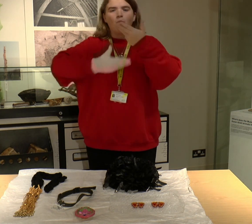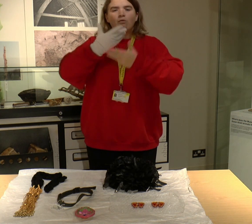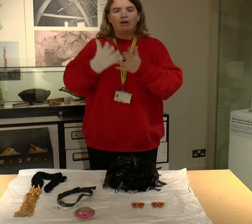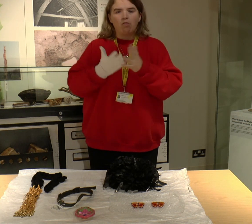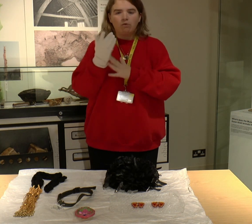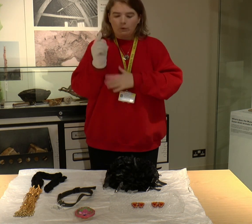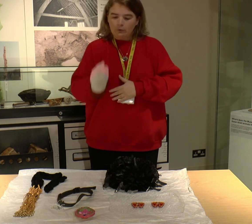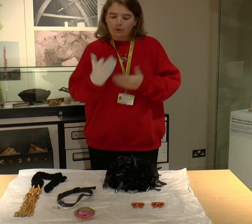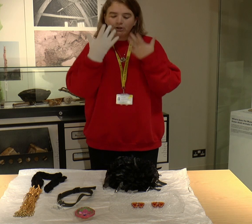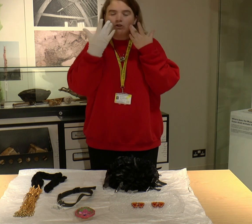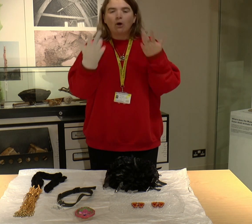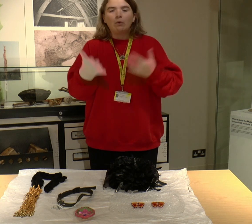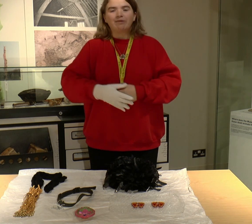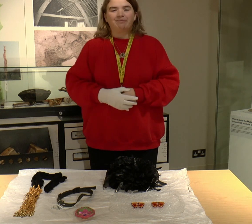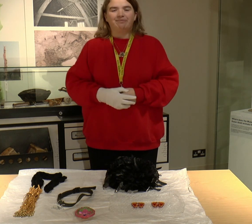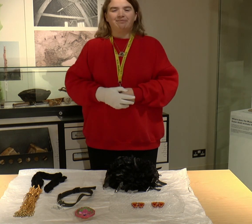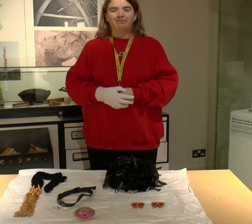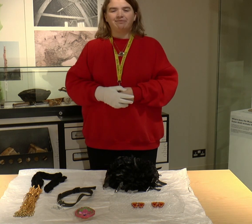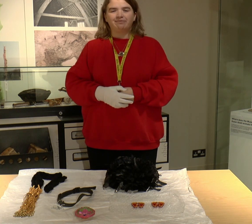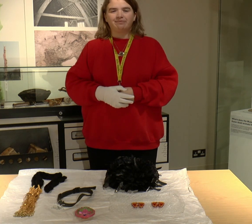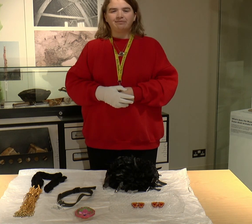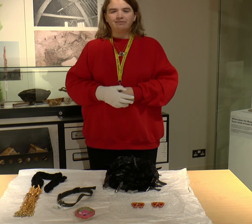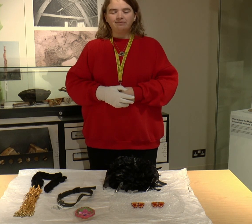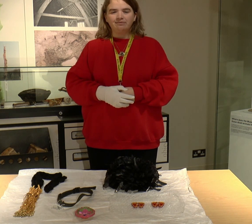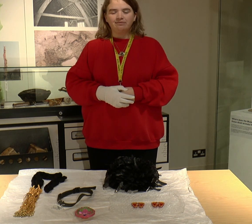local communities know about the story by showing this item.